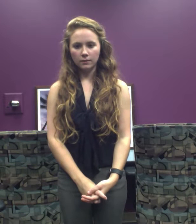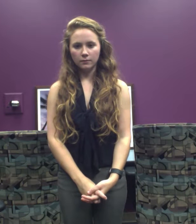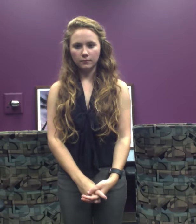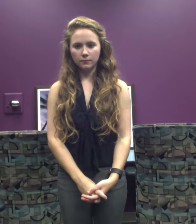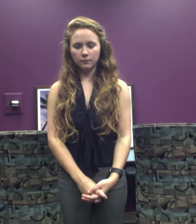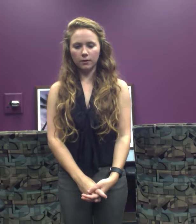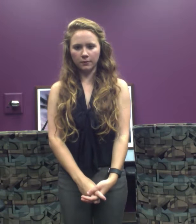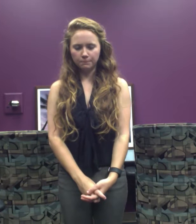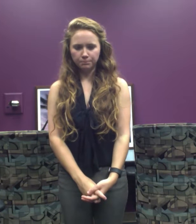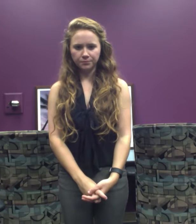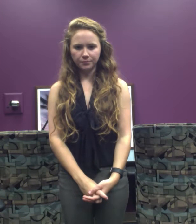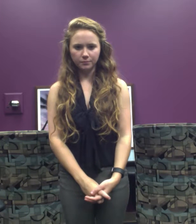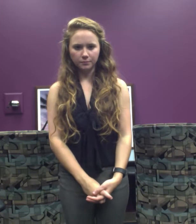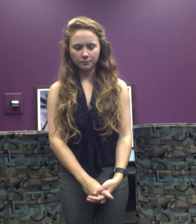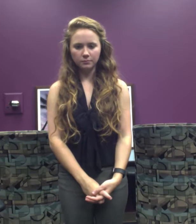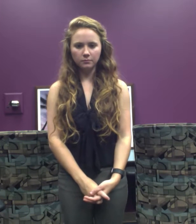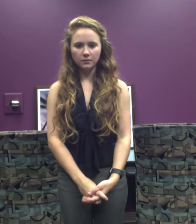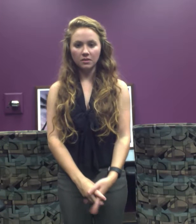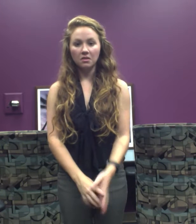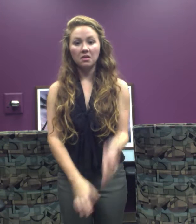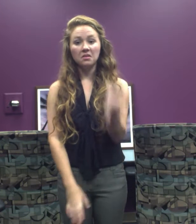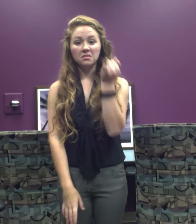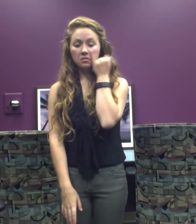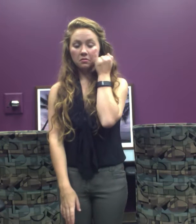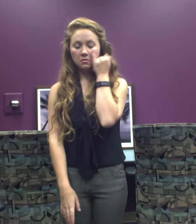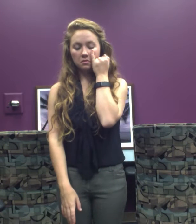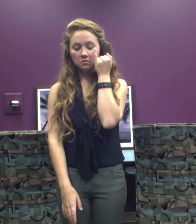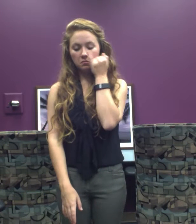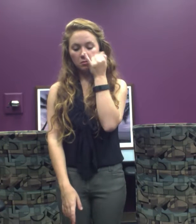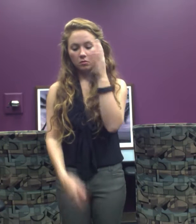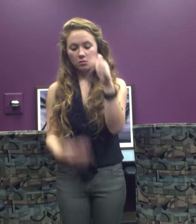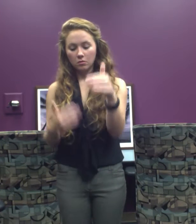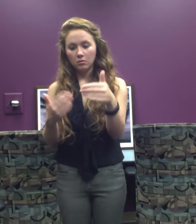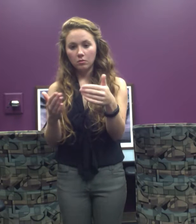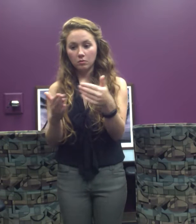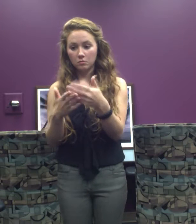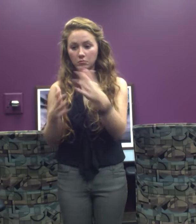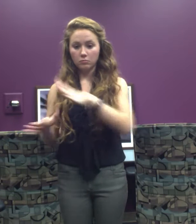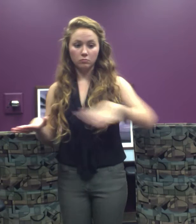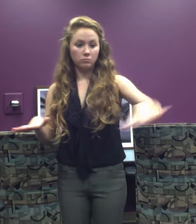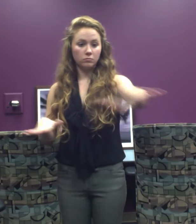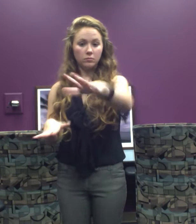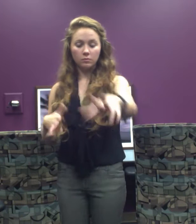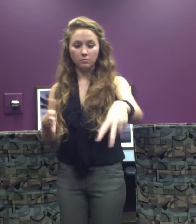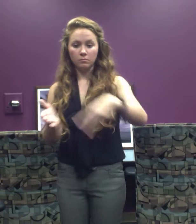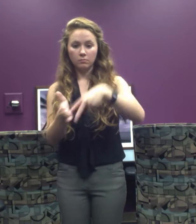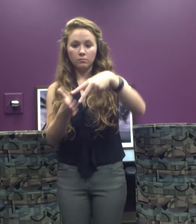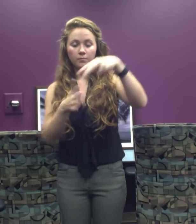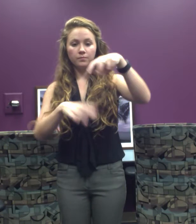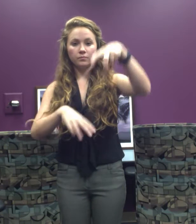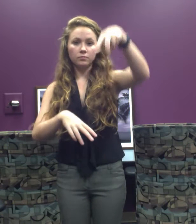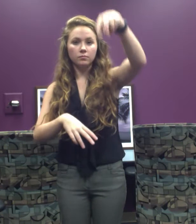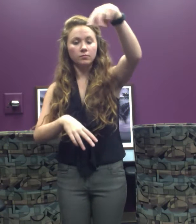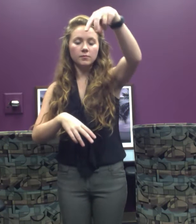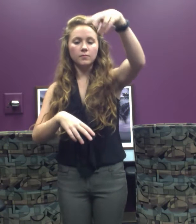So, if I brought everyone upstairs outside the front door where they park the bicycles, you know what I'm talking about? And we'll